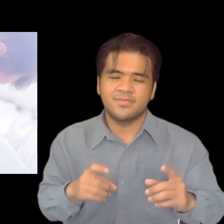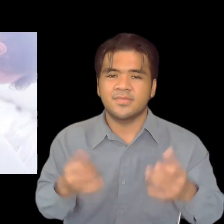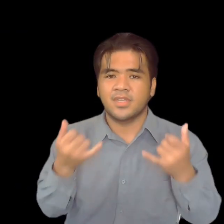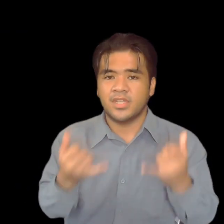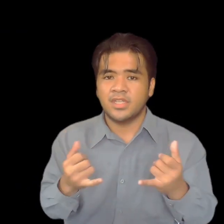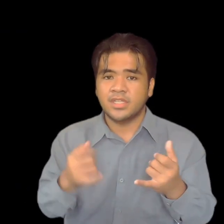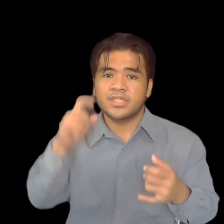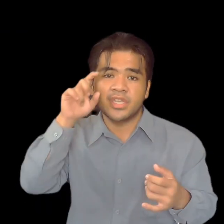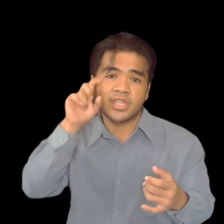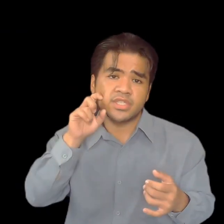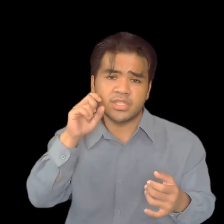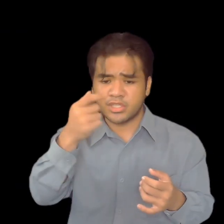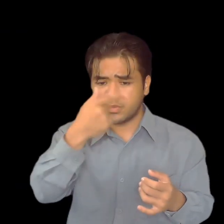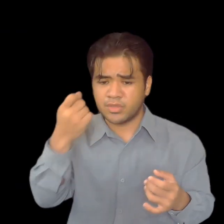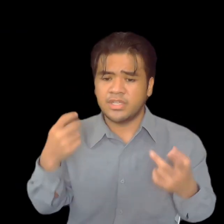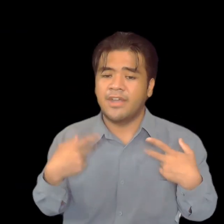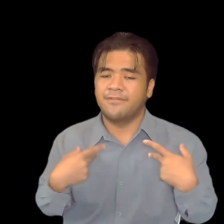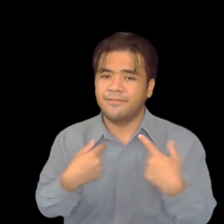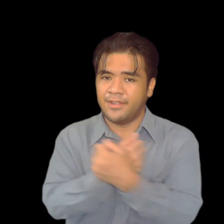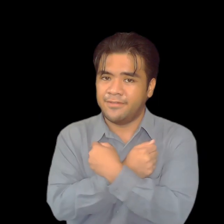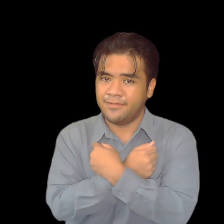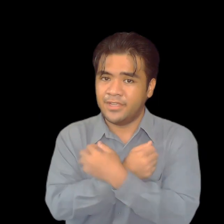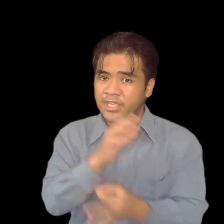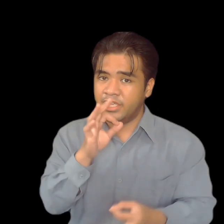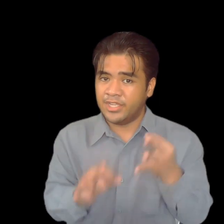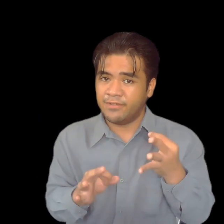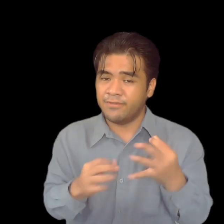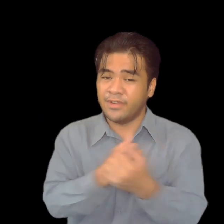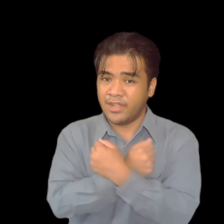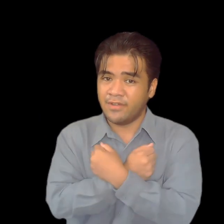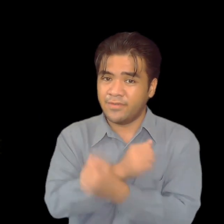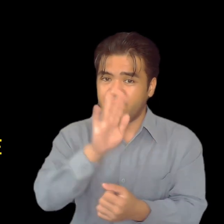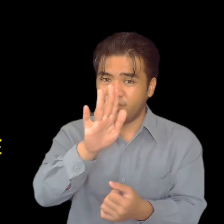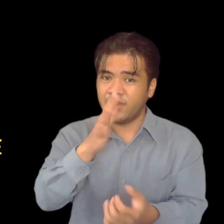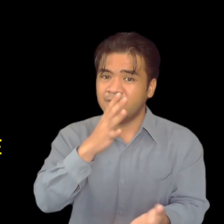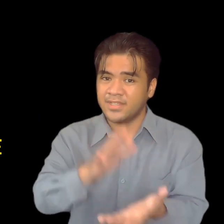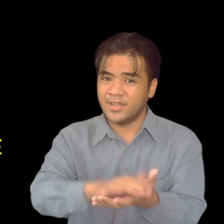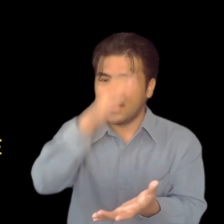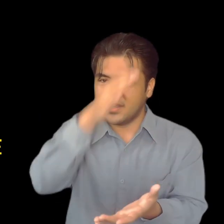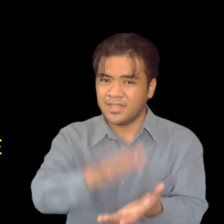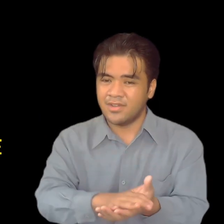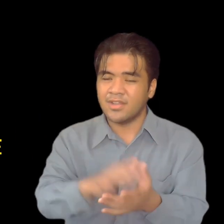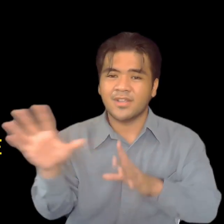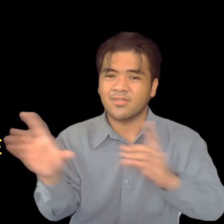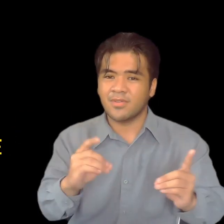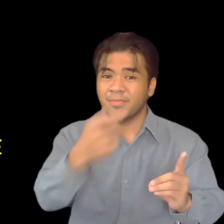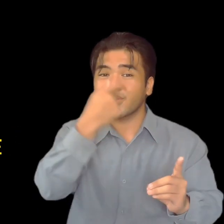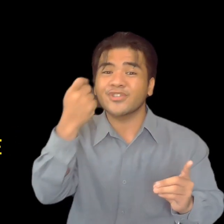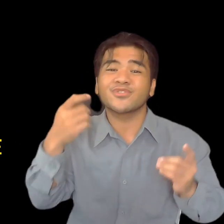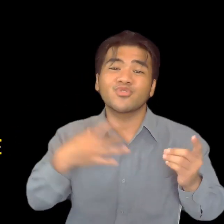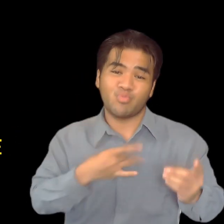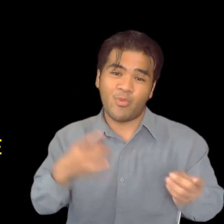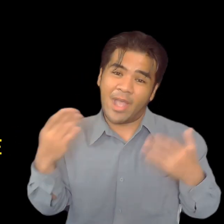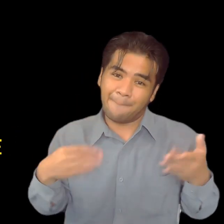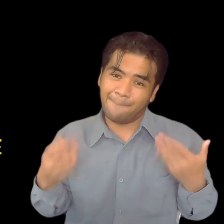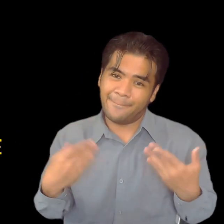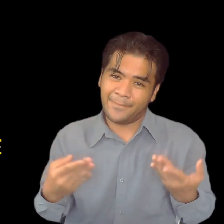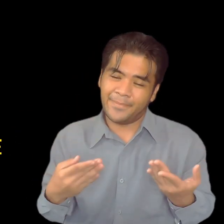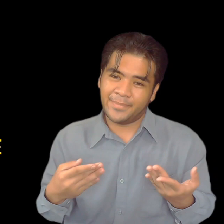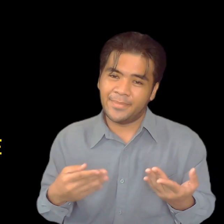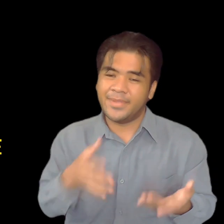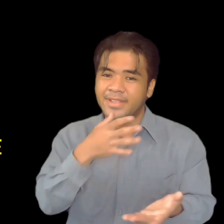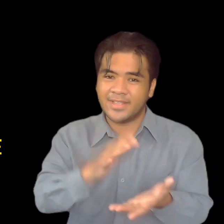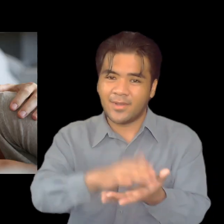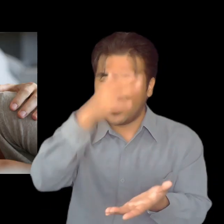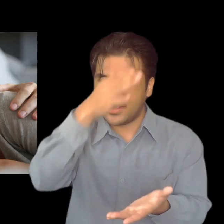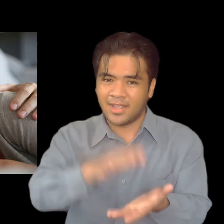other. Thus, it must not be treated as an obligation or a duty, but as an act of love and their willingness to satisfy one